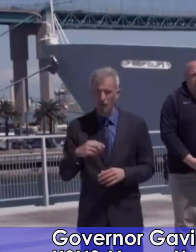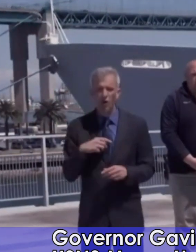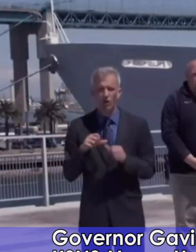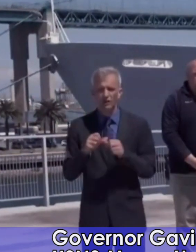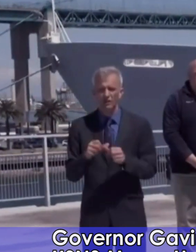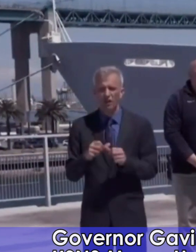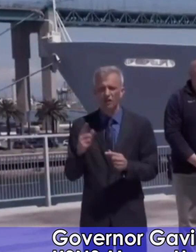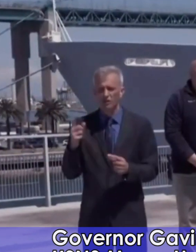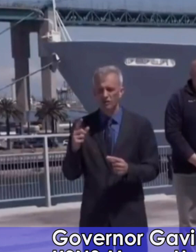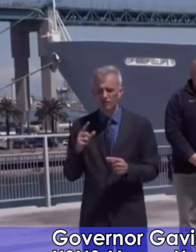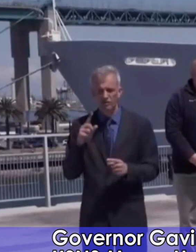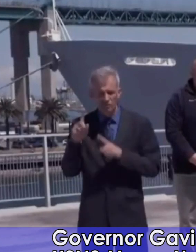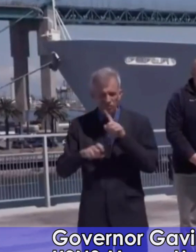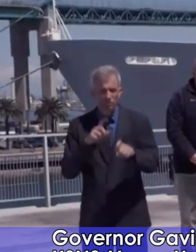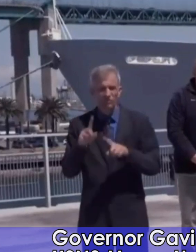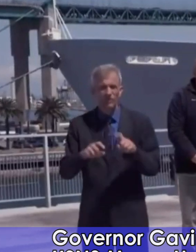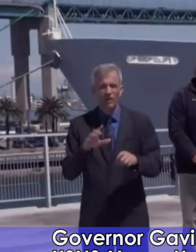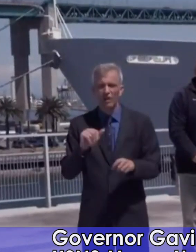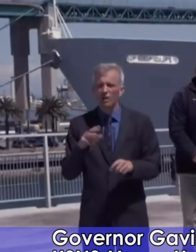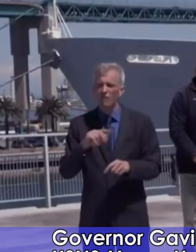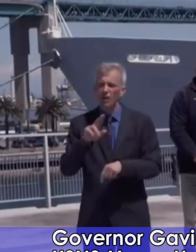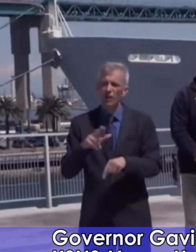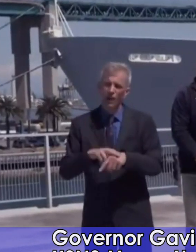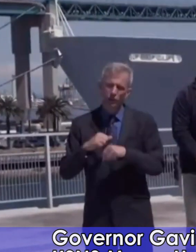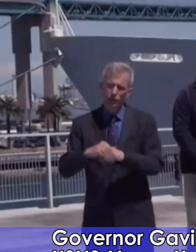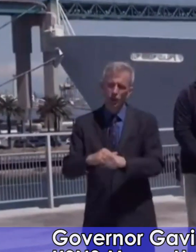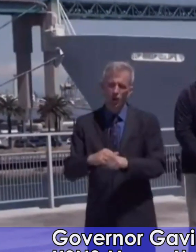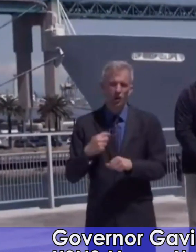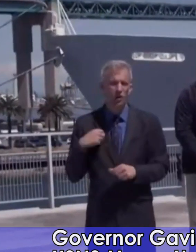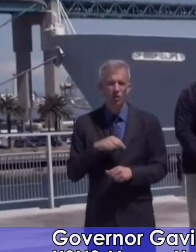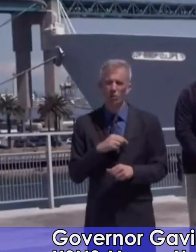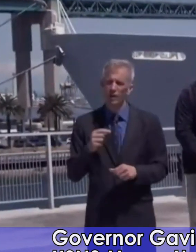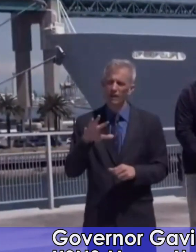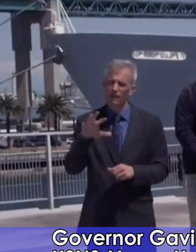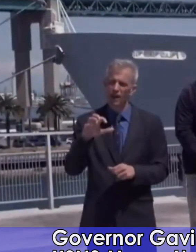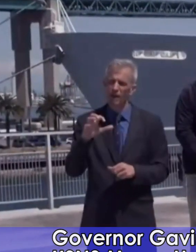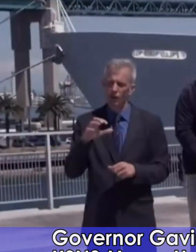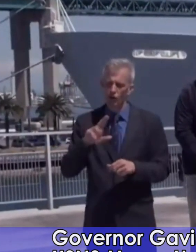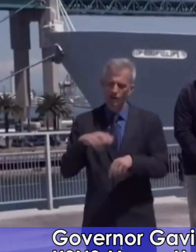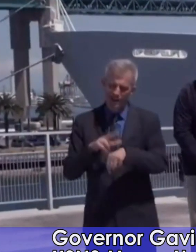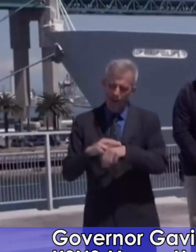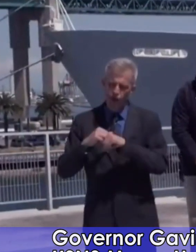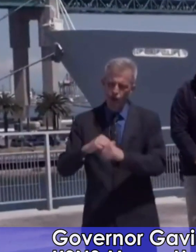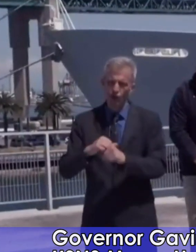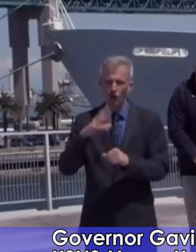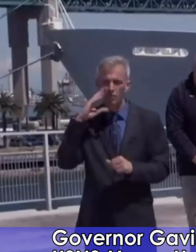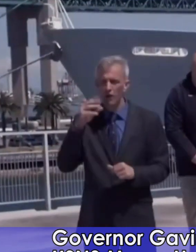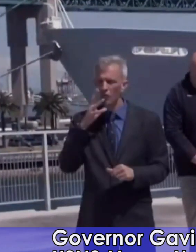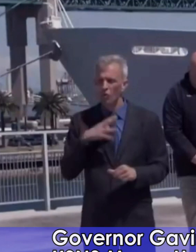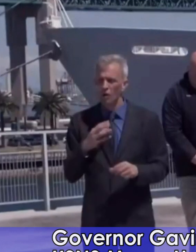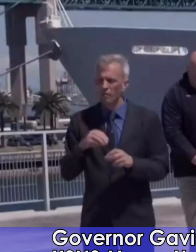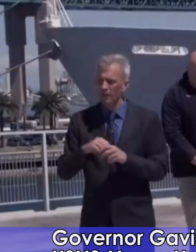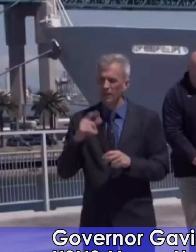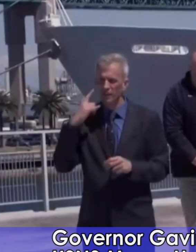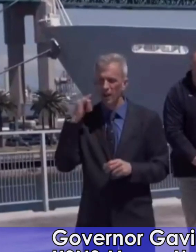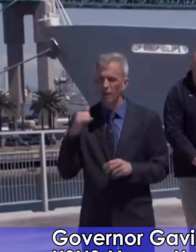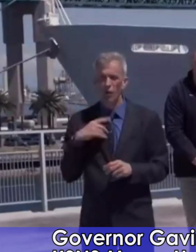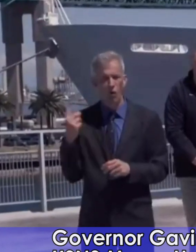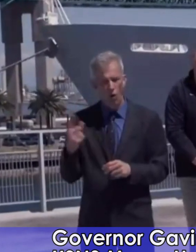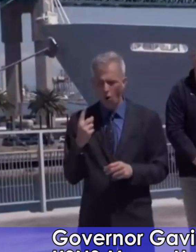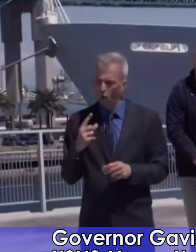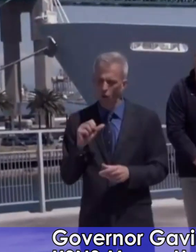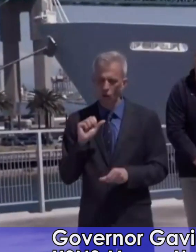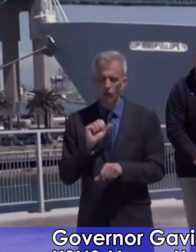inquiry as it relates to the National Guard. We have 500 National Guard men and women throughout the state of California only doing humanitarian